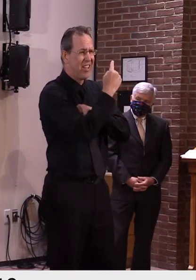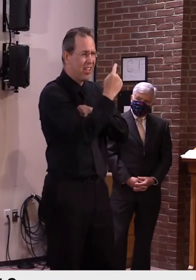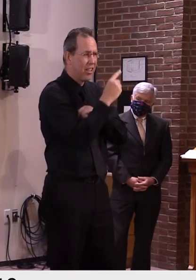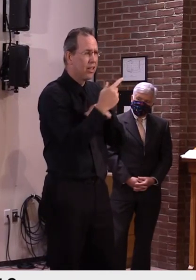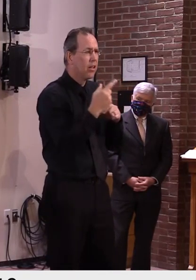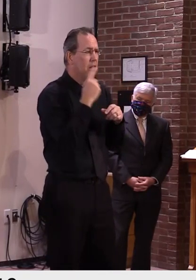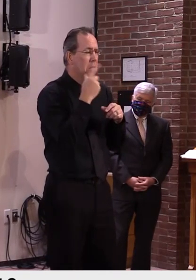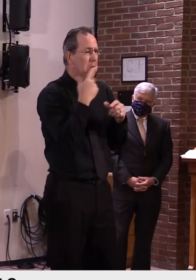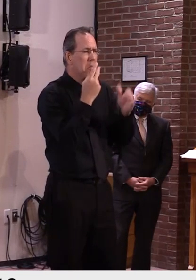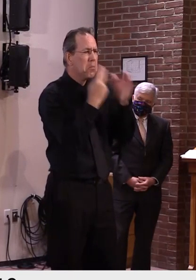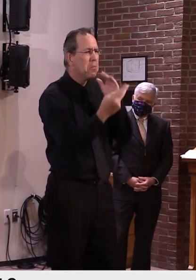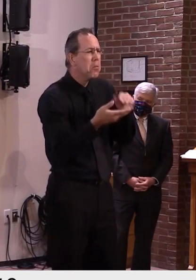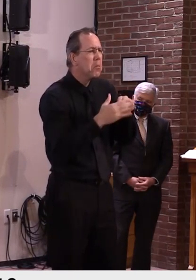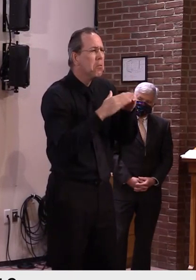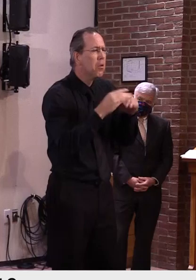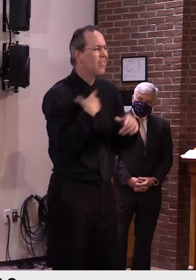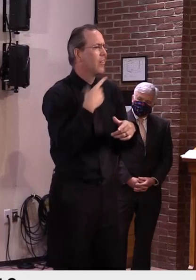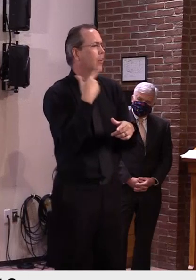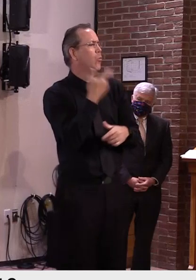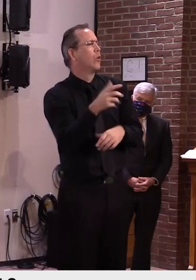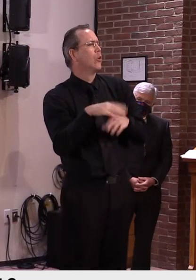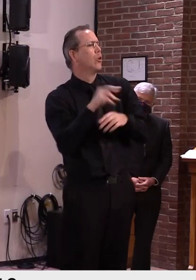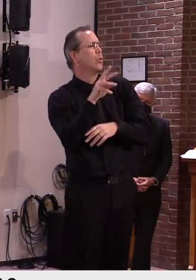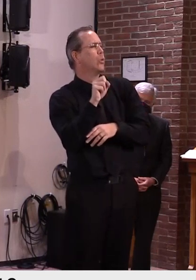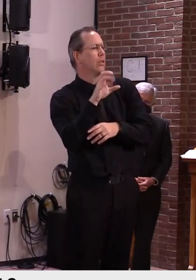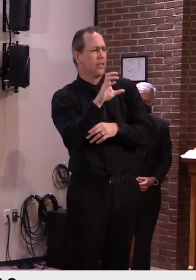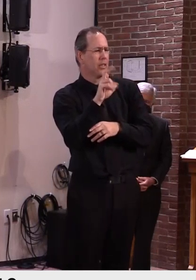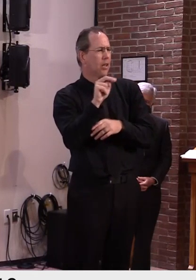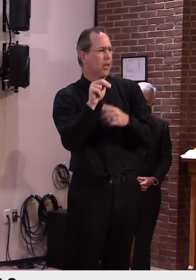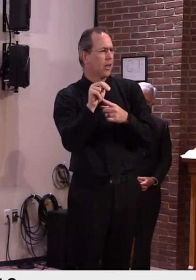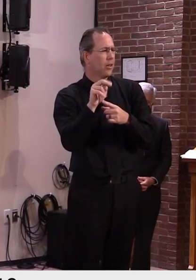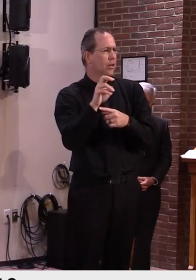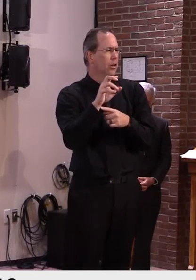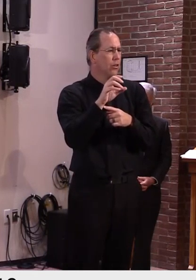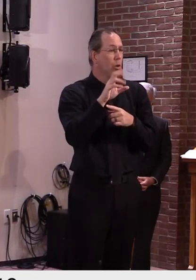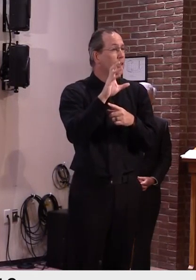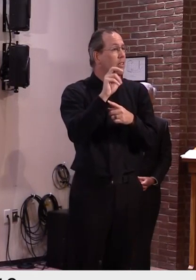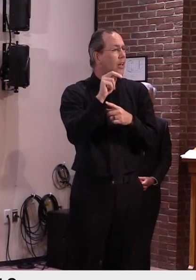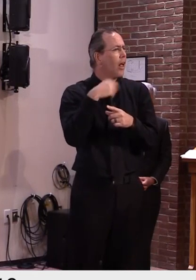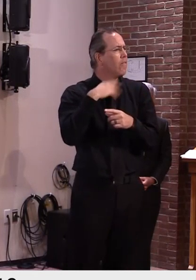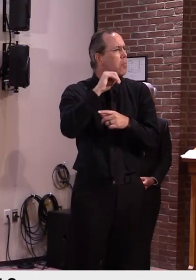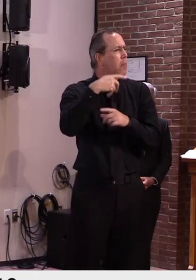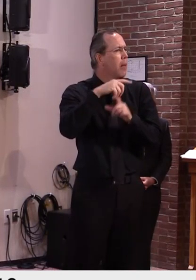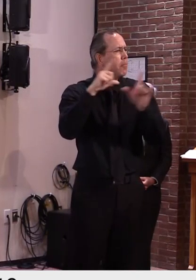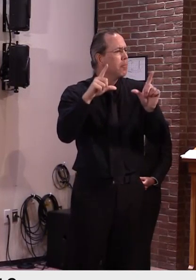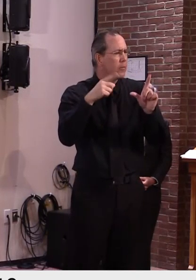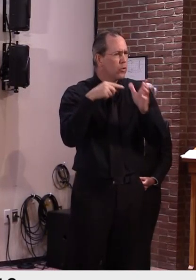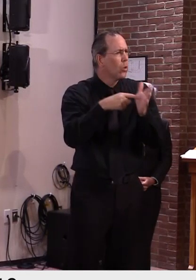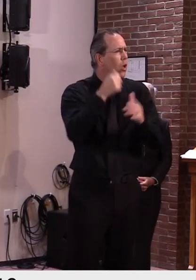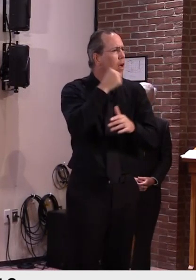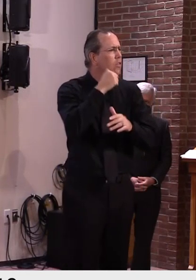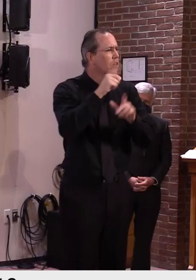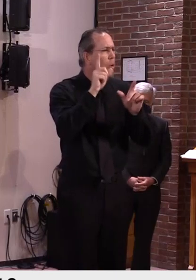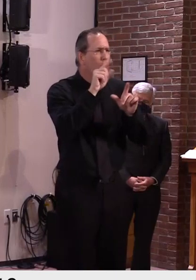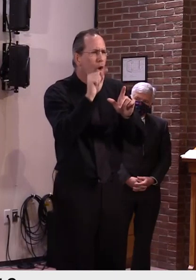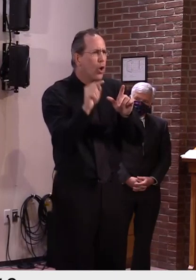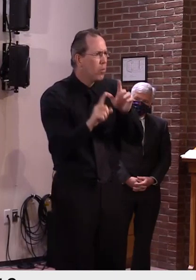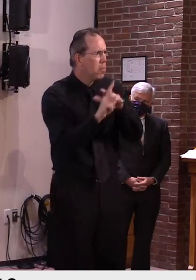see there's maps that they produce on almost a daily basis showing states that are in trouble.